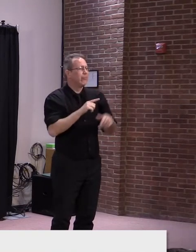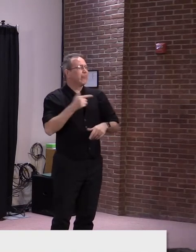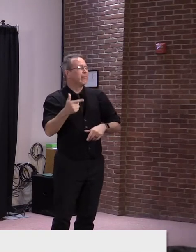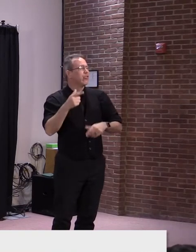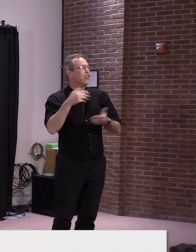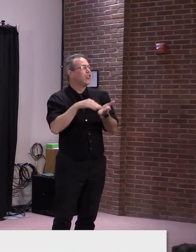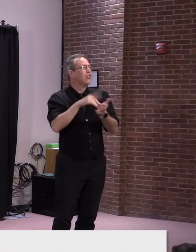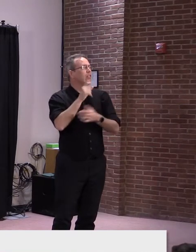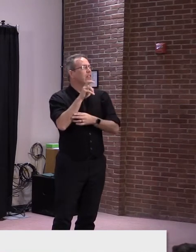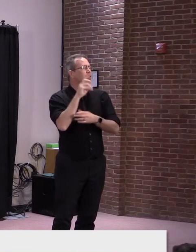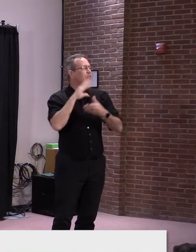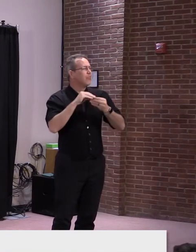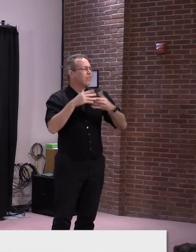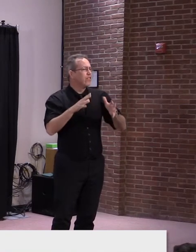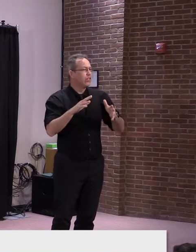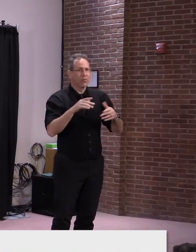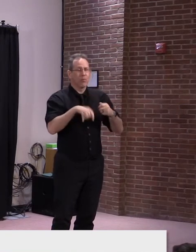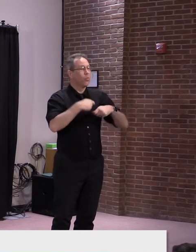Levine.